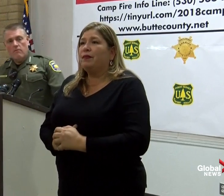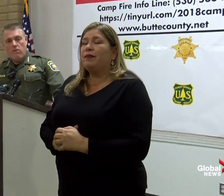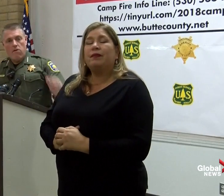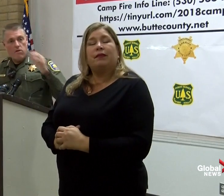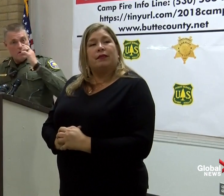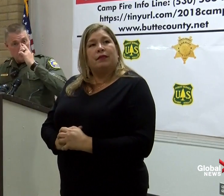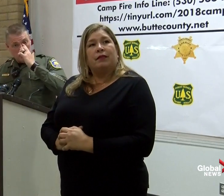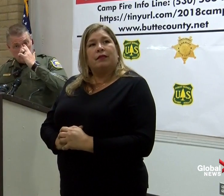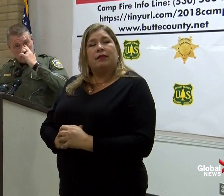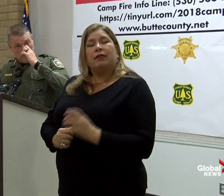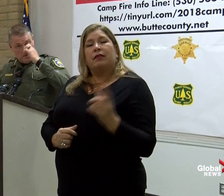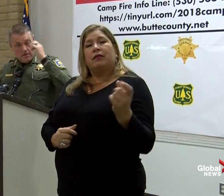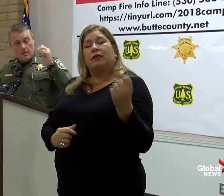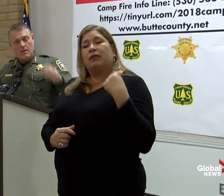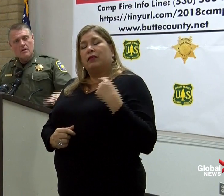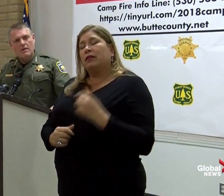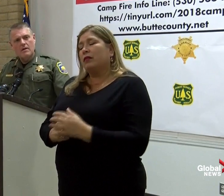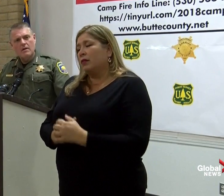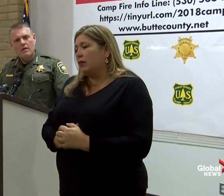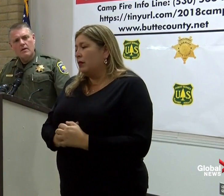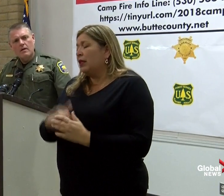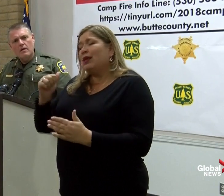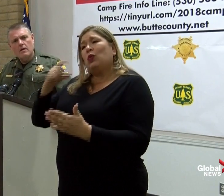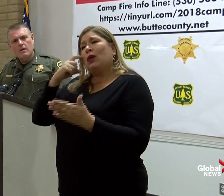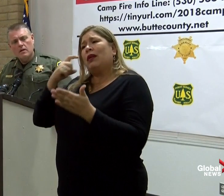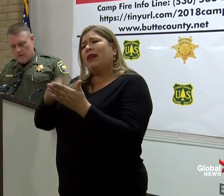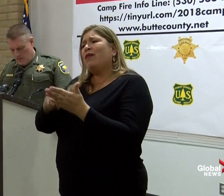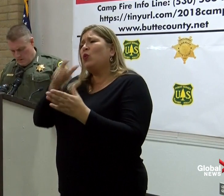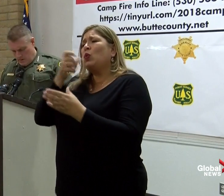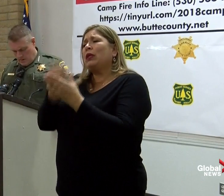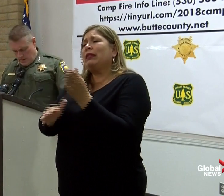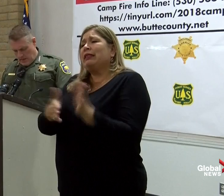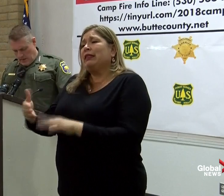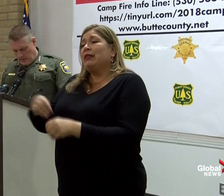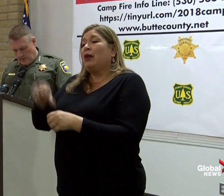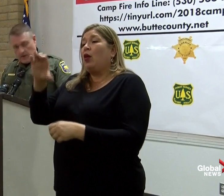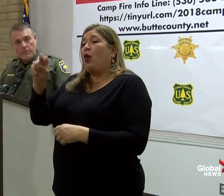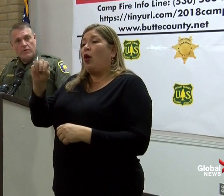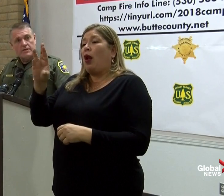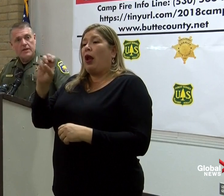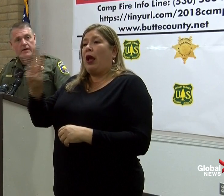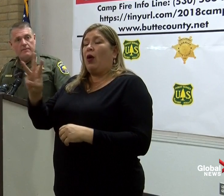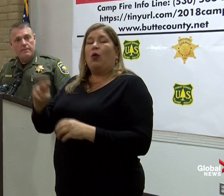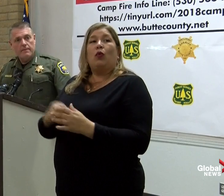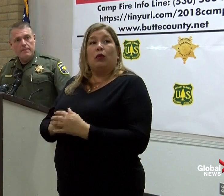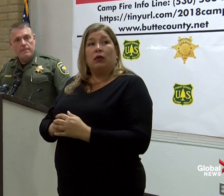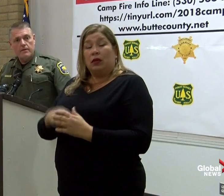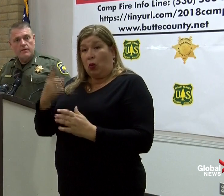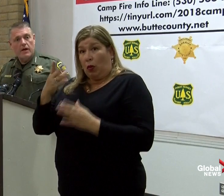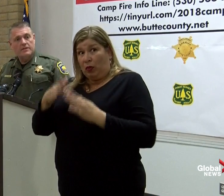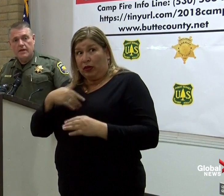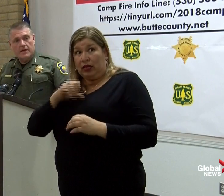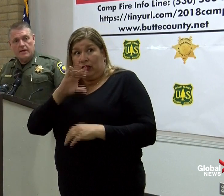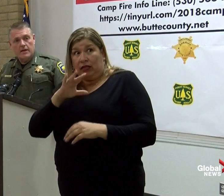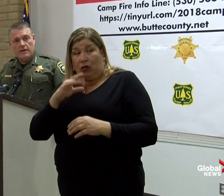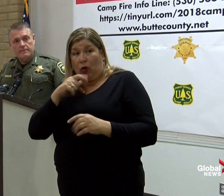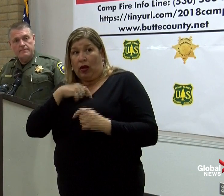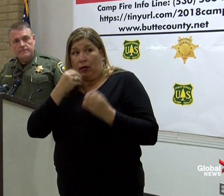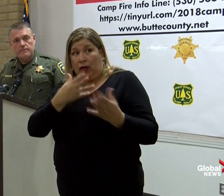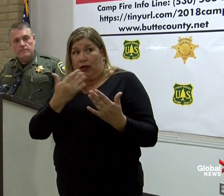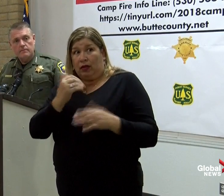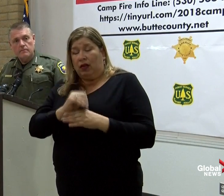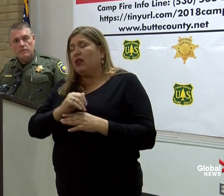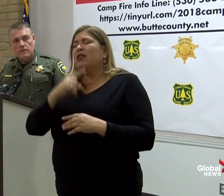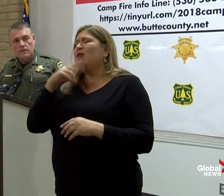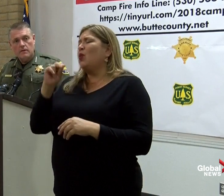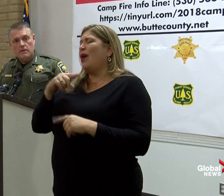Yes, sir. Can you identify the deceased in Concal? That I reported tonight? Yes. Not tonight, I cannot. Did you know